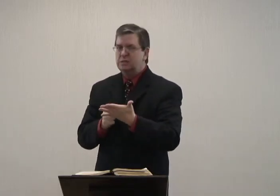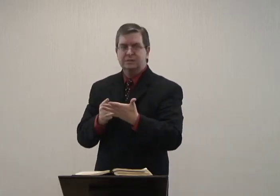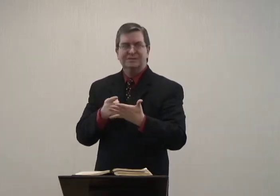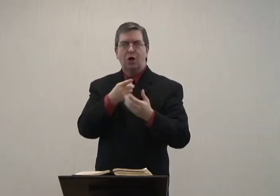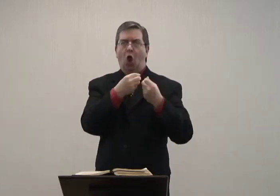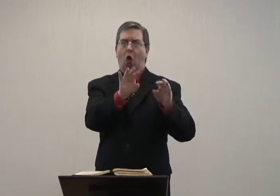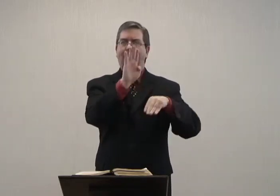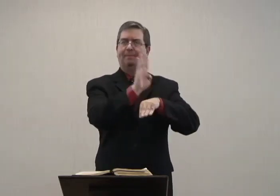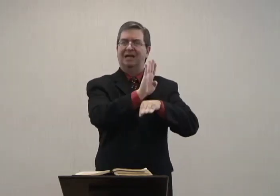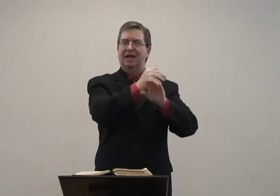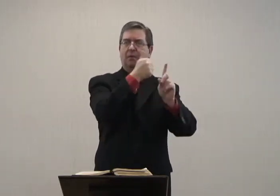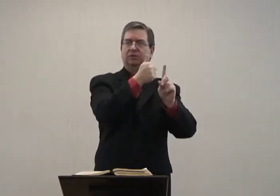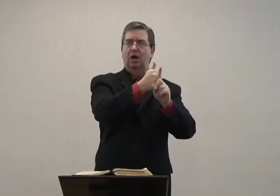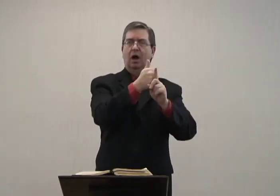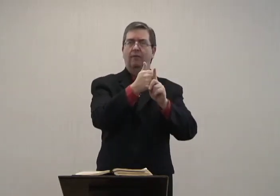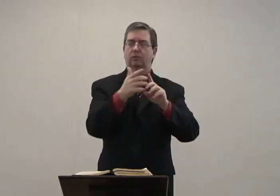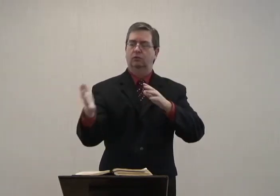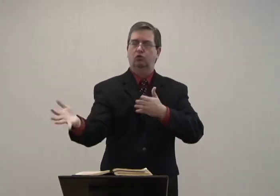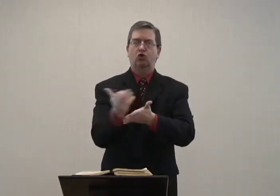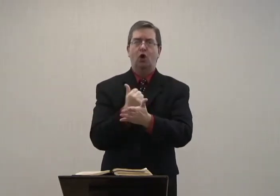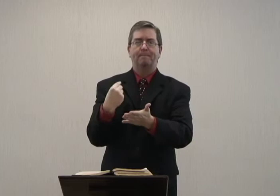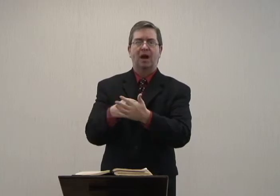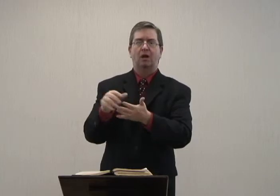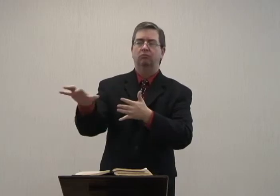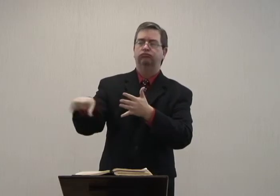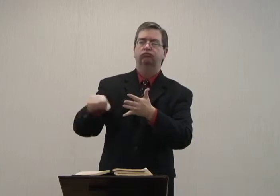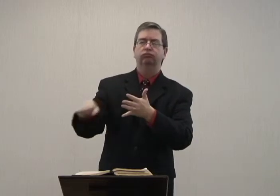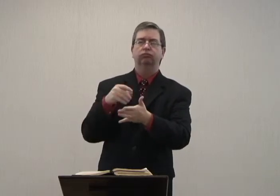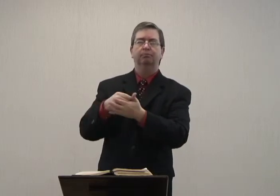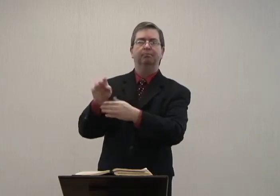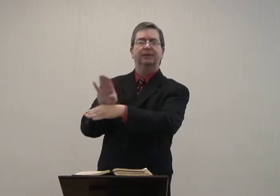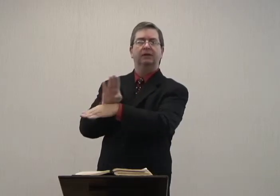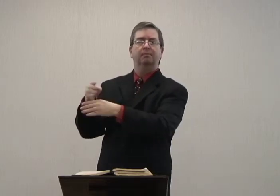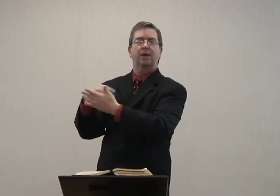were mad and getting mad, and they lost business because of him.